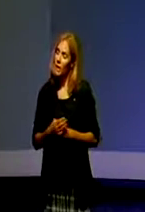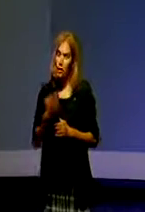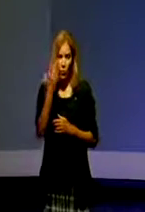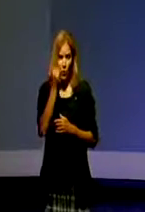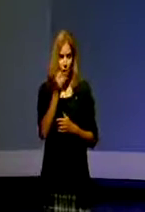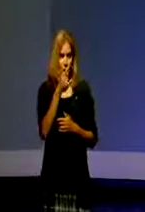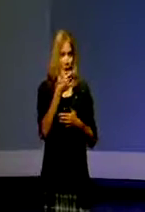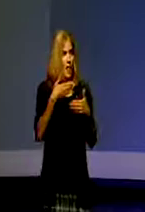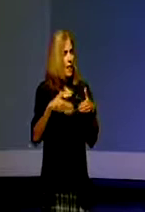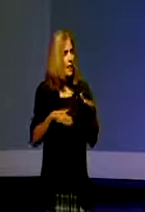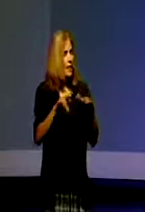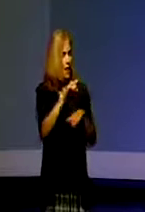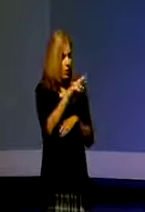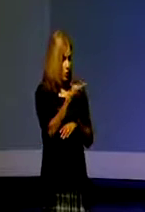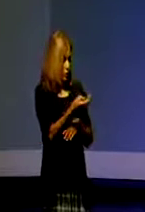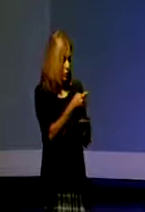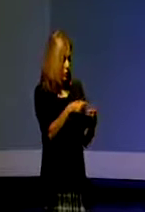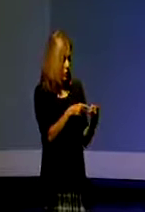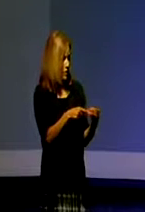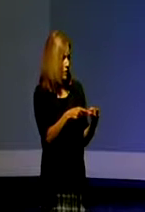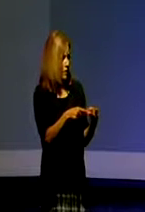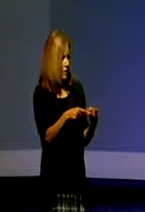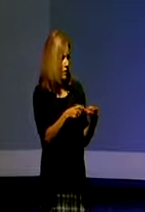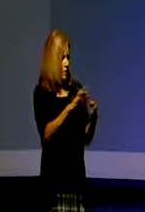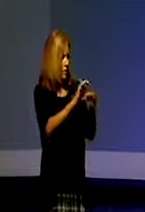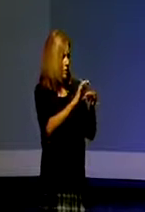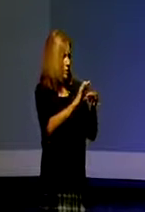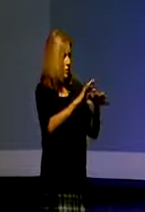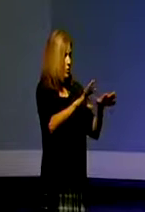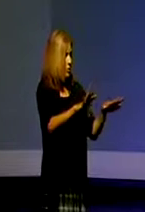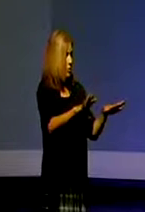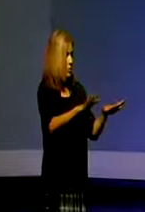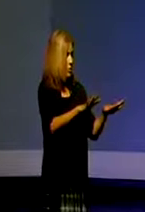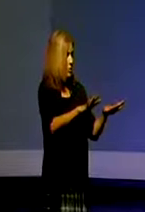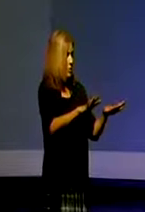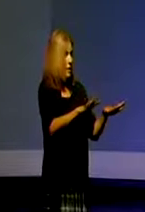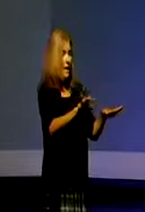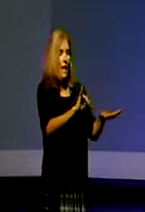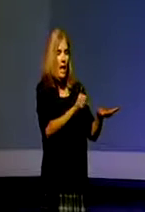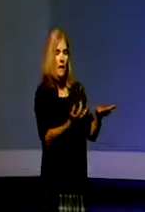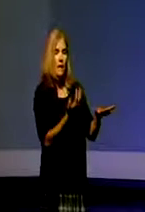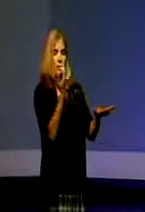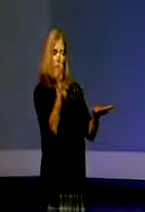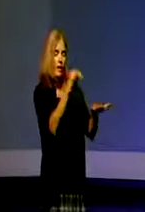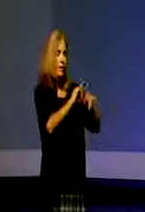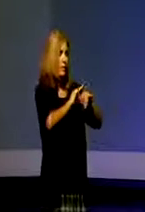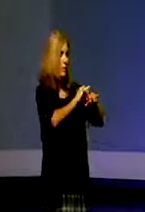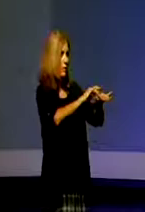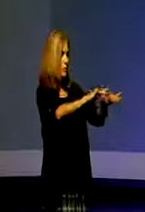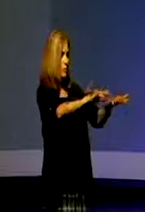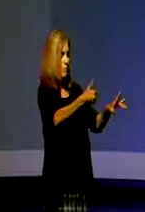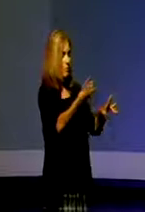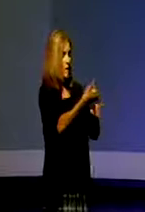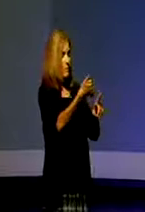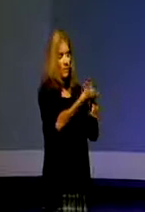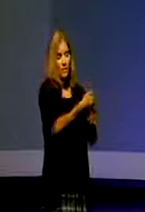said, "Let those two things loose, and like fire, they will spread on their